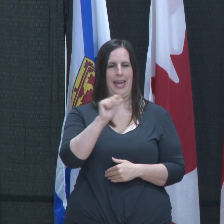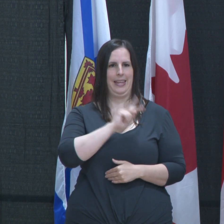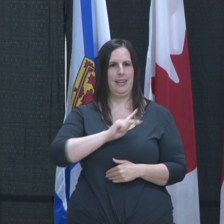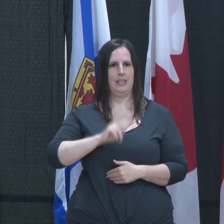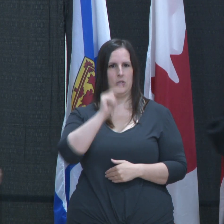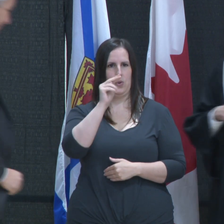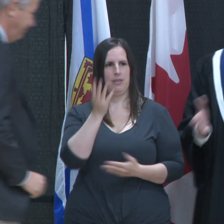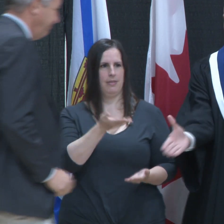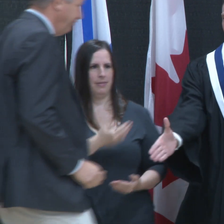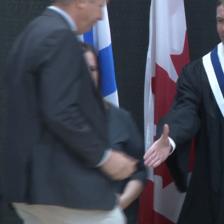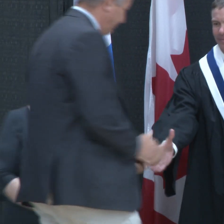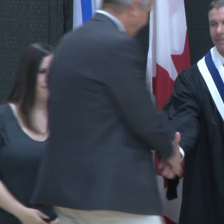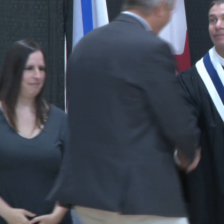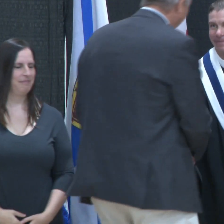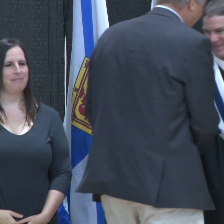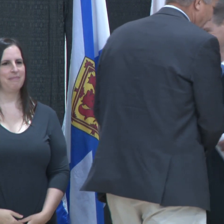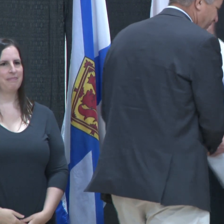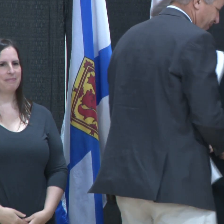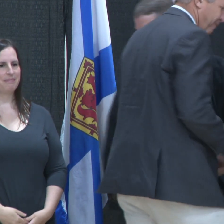remarks.